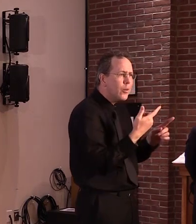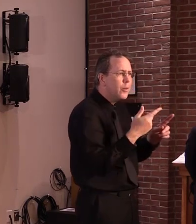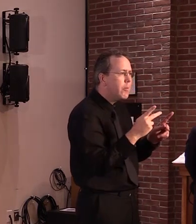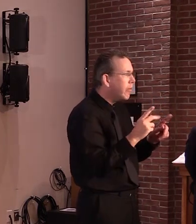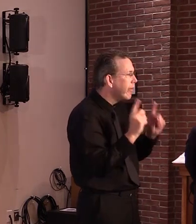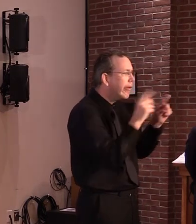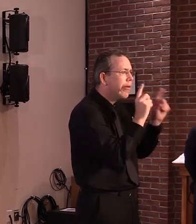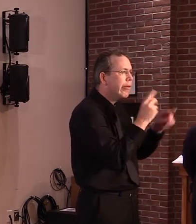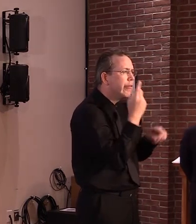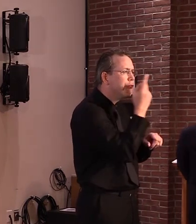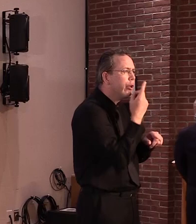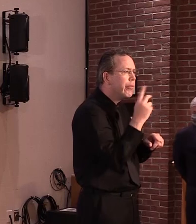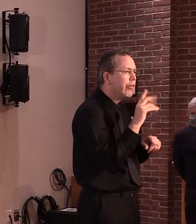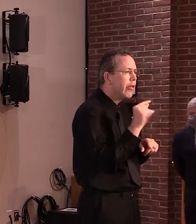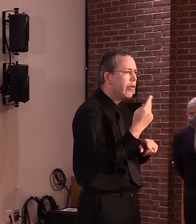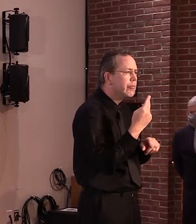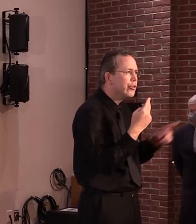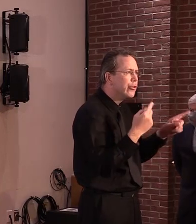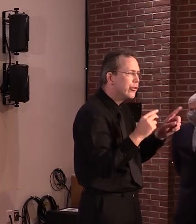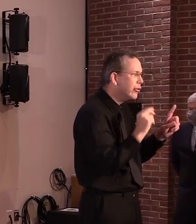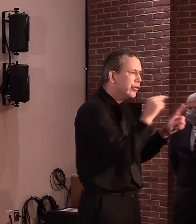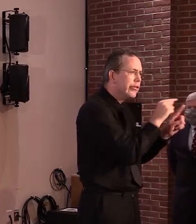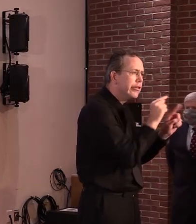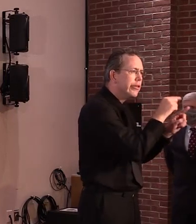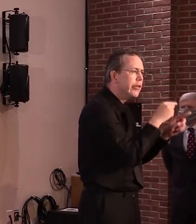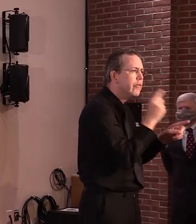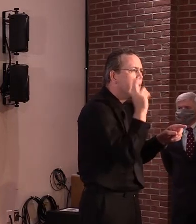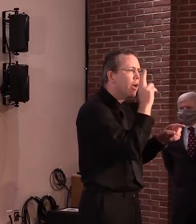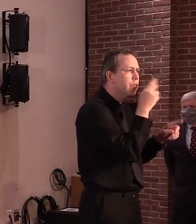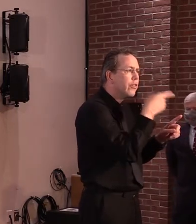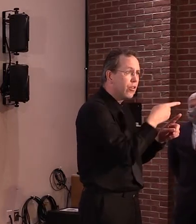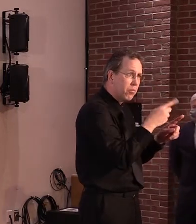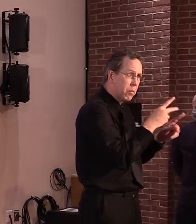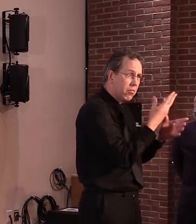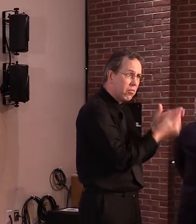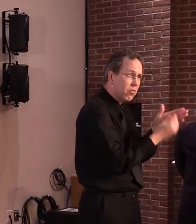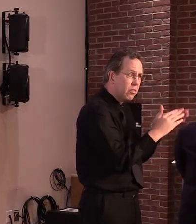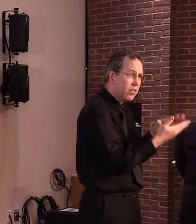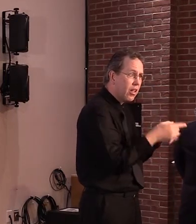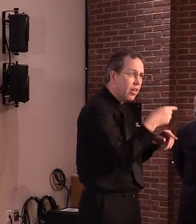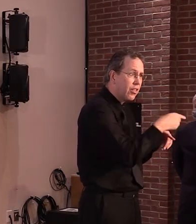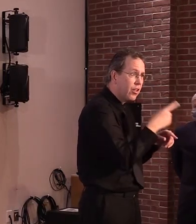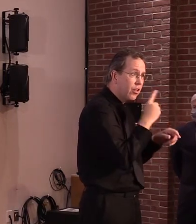don't believe so, but I'll ask Dr. Levine to answer that.